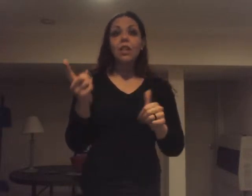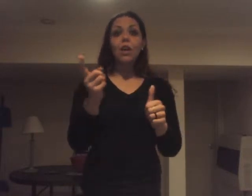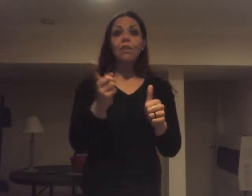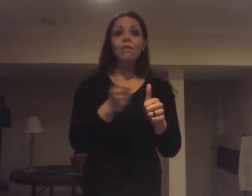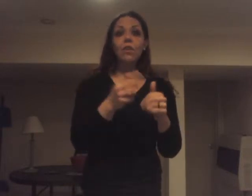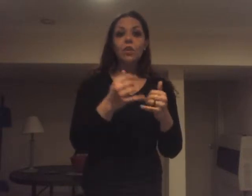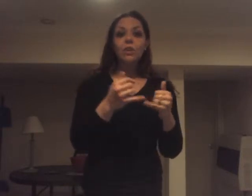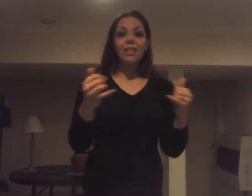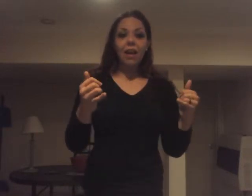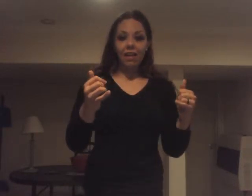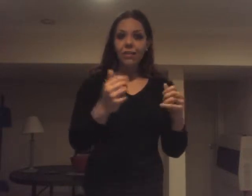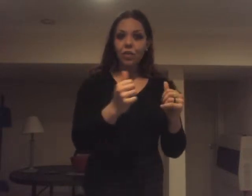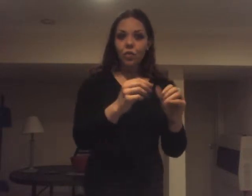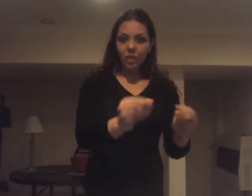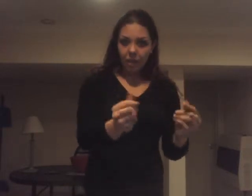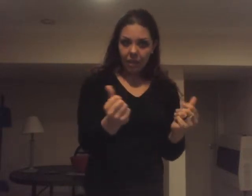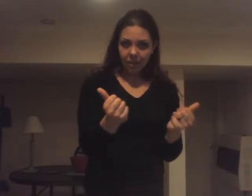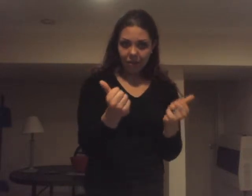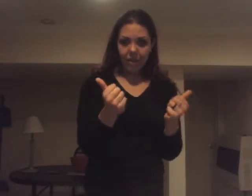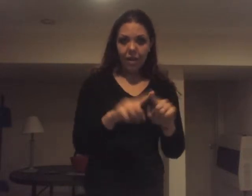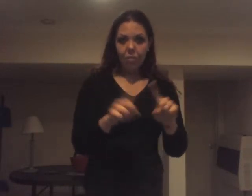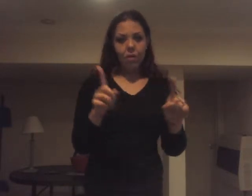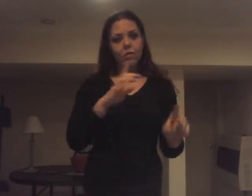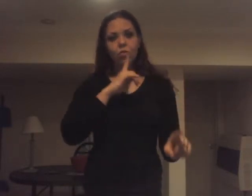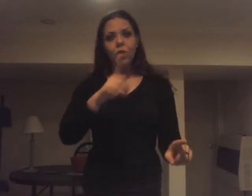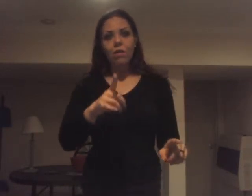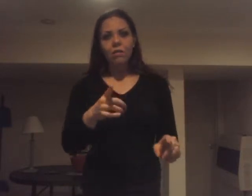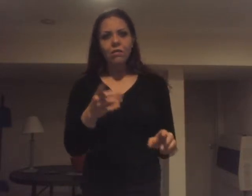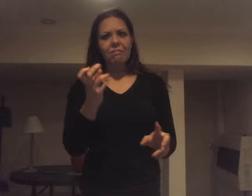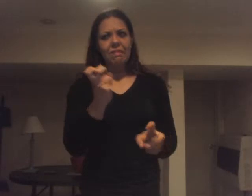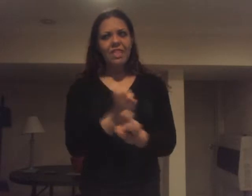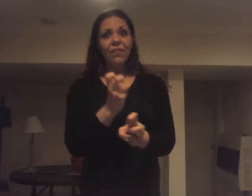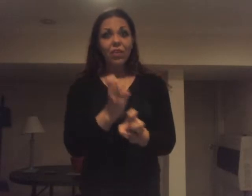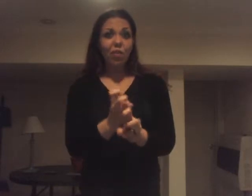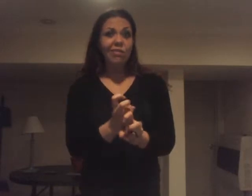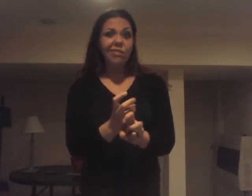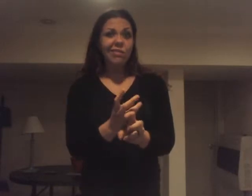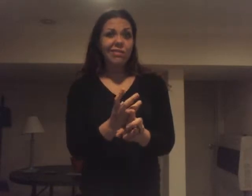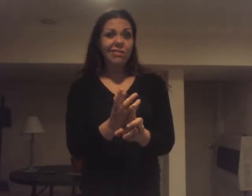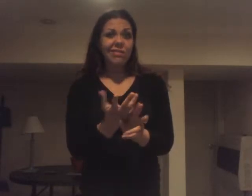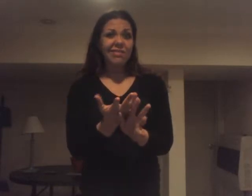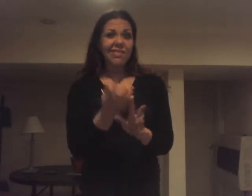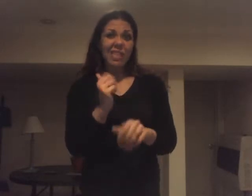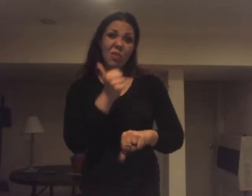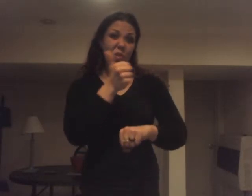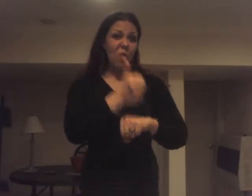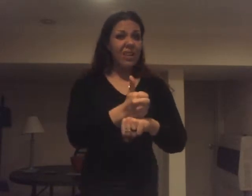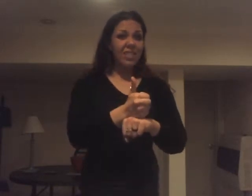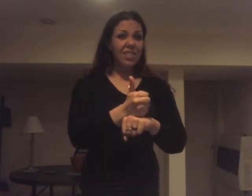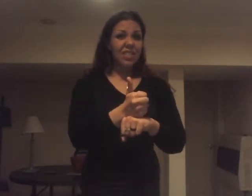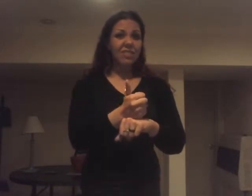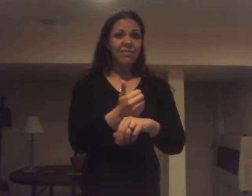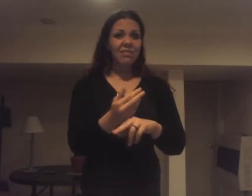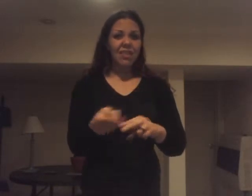But these are rather difficult to arrange. They are in short supply.